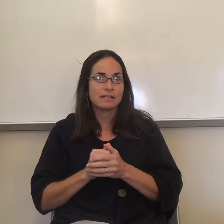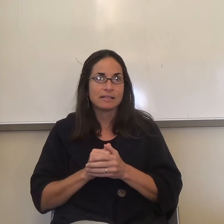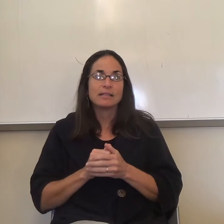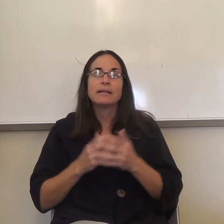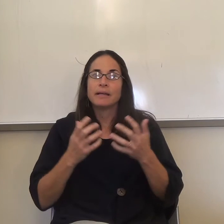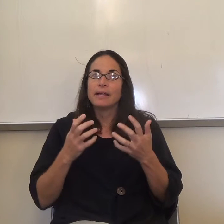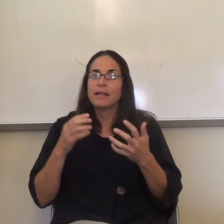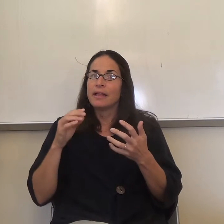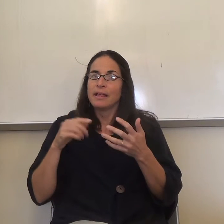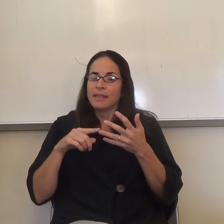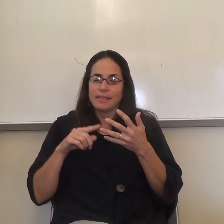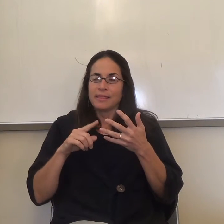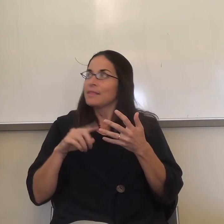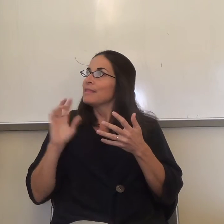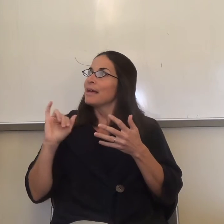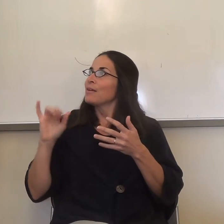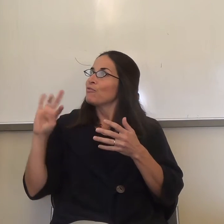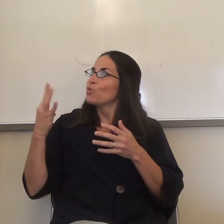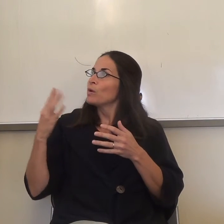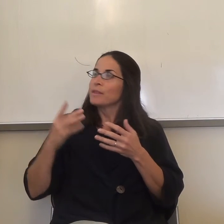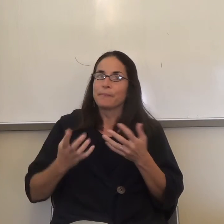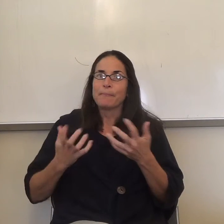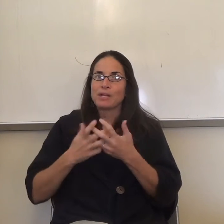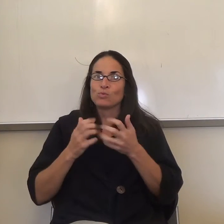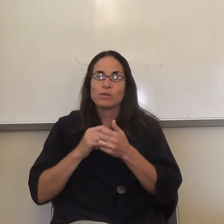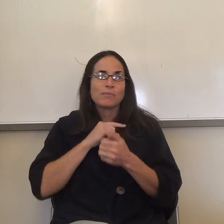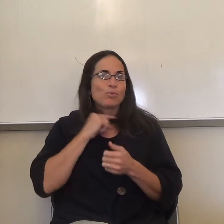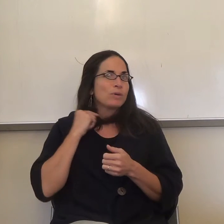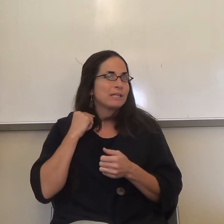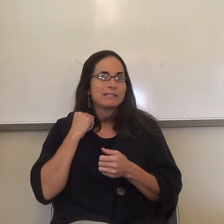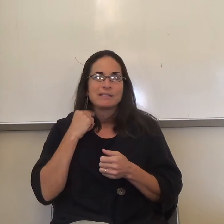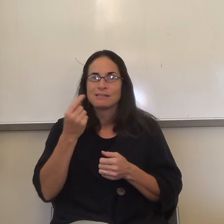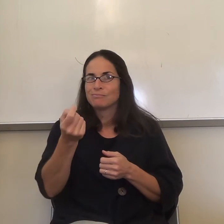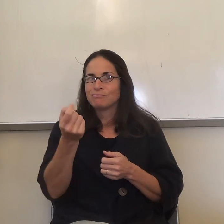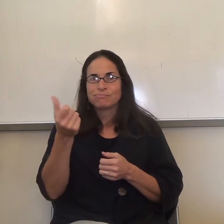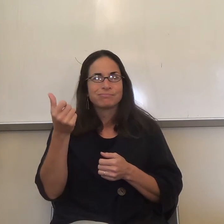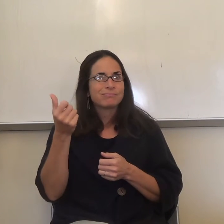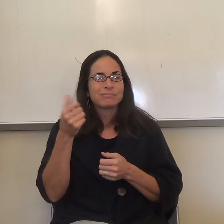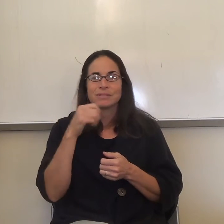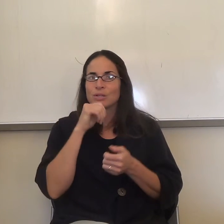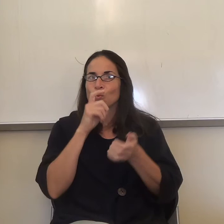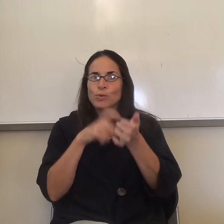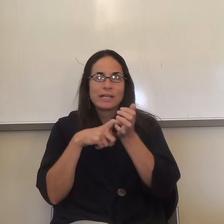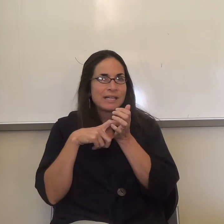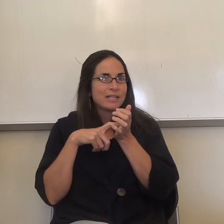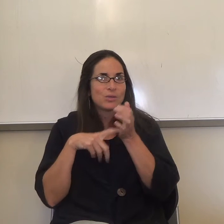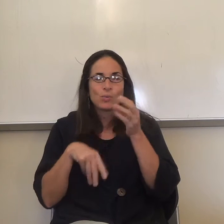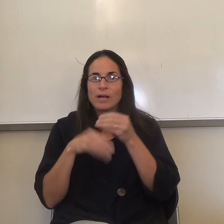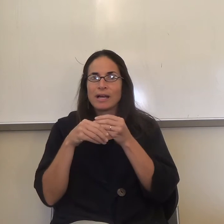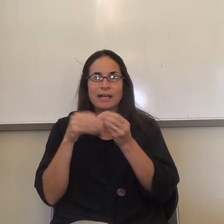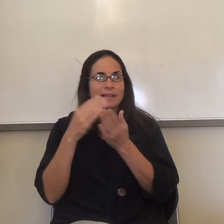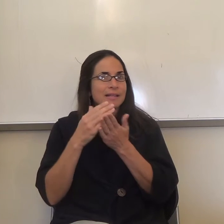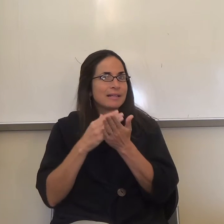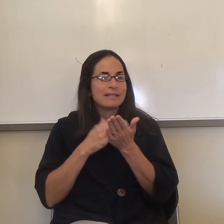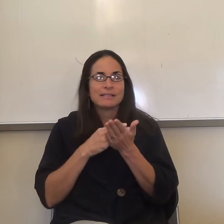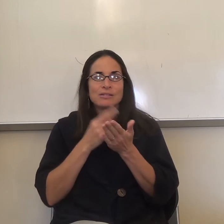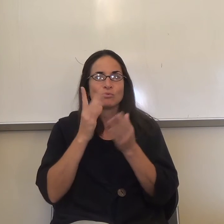with the priests. Yeah. So that has to be that is not an item on your list. Does that make sense? Yes,